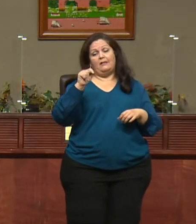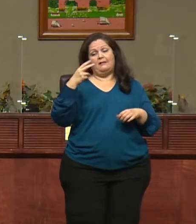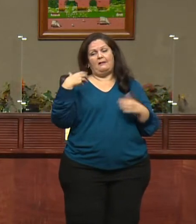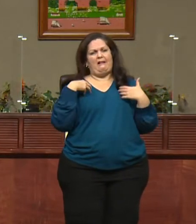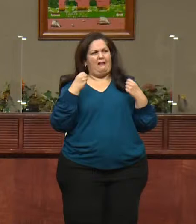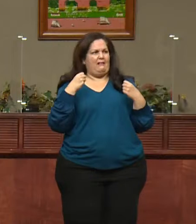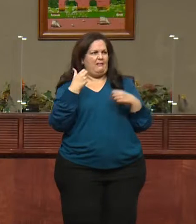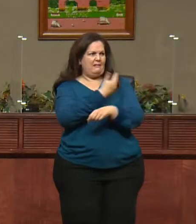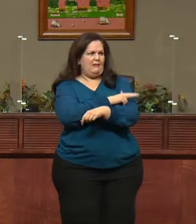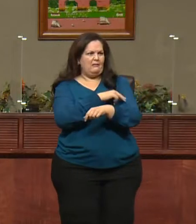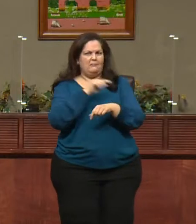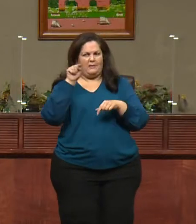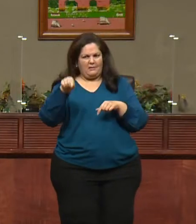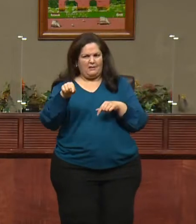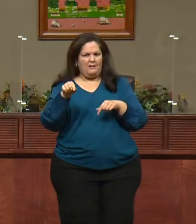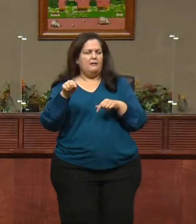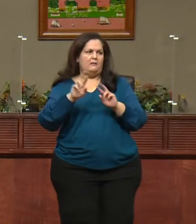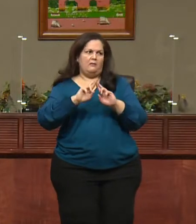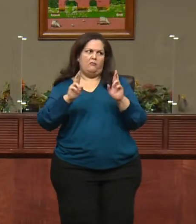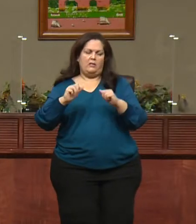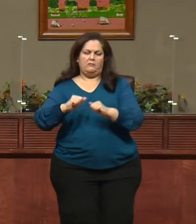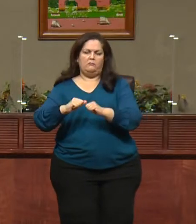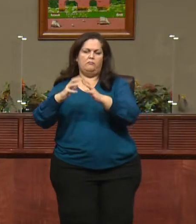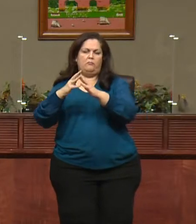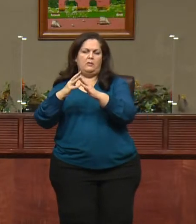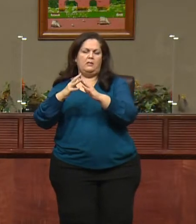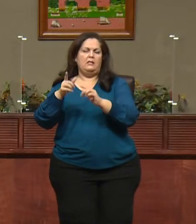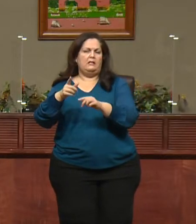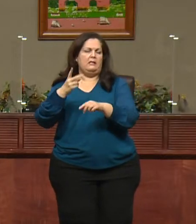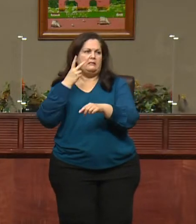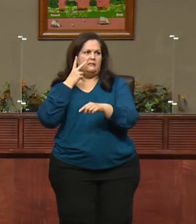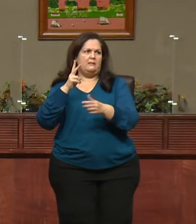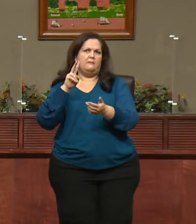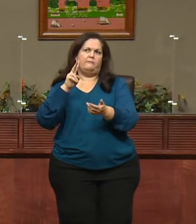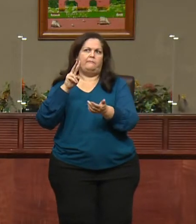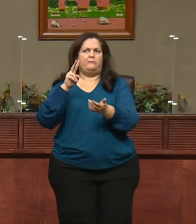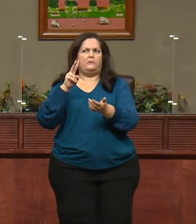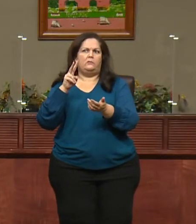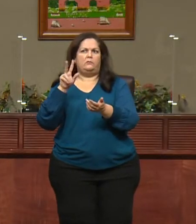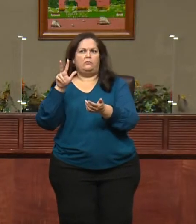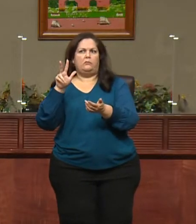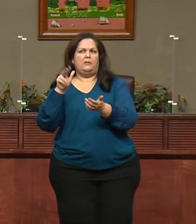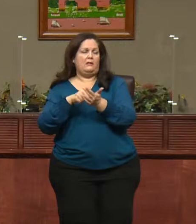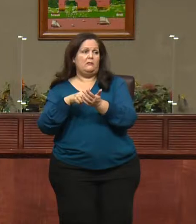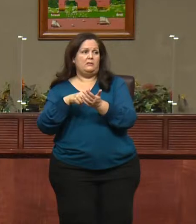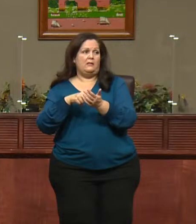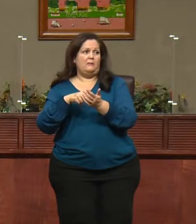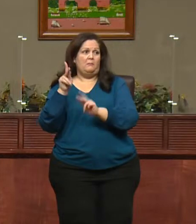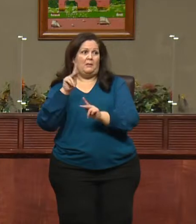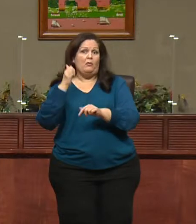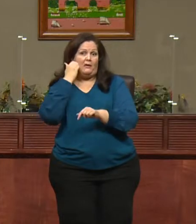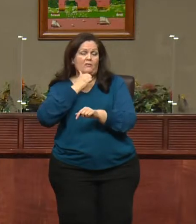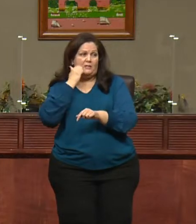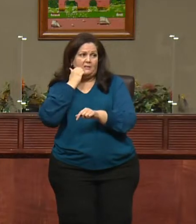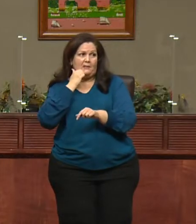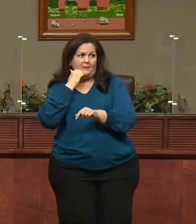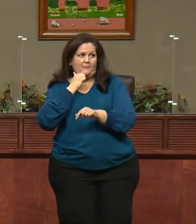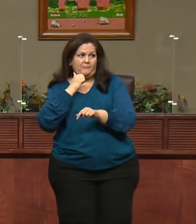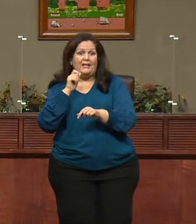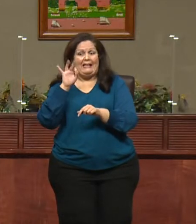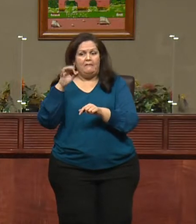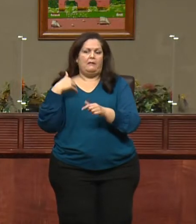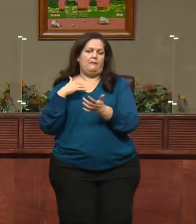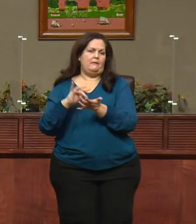ready to pop up a site that can do about 2,000 to 3,000 another individuals a day if the supply was